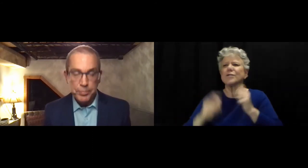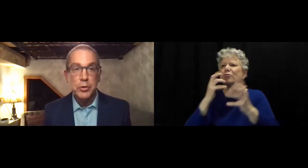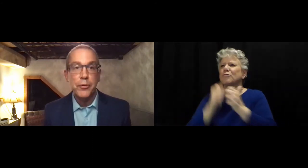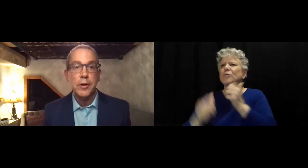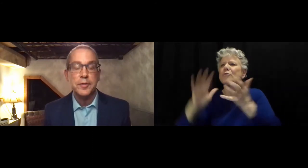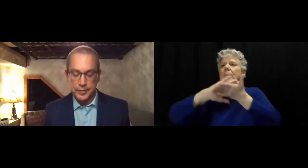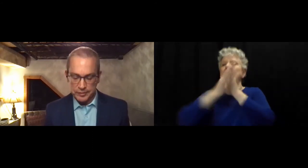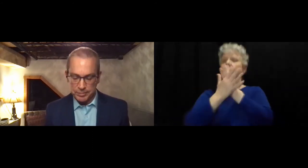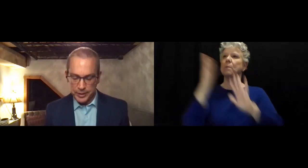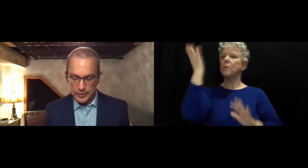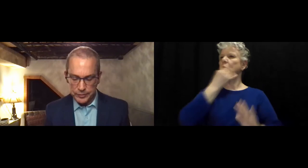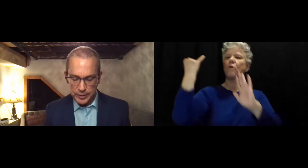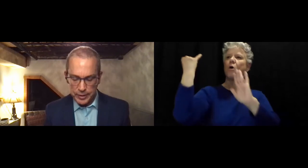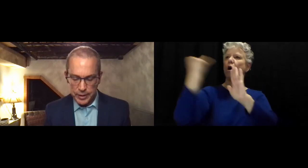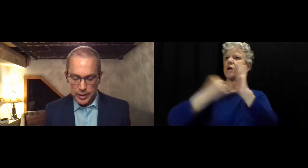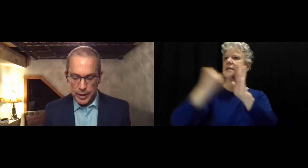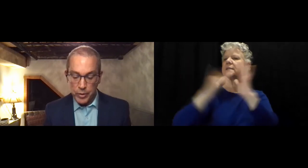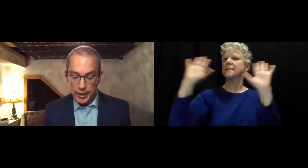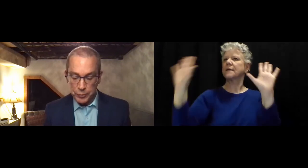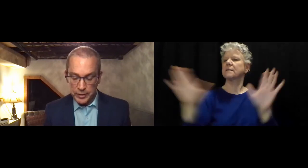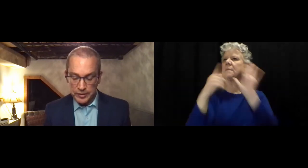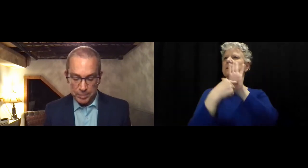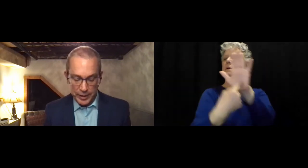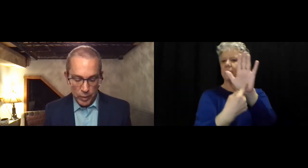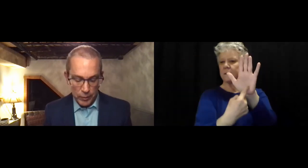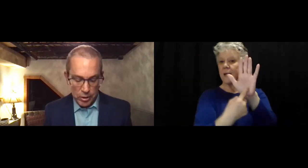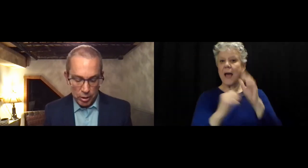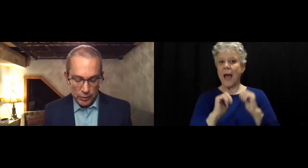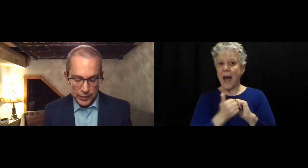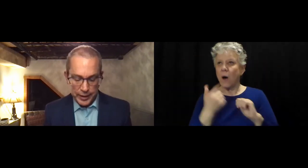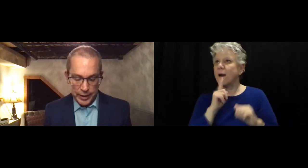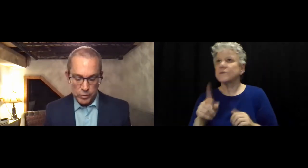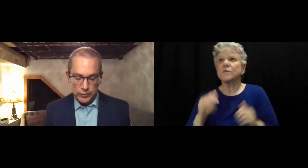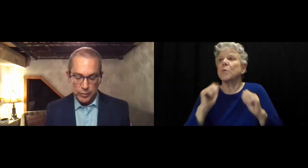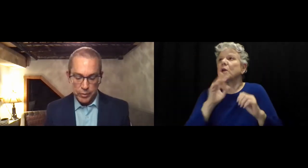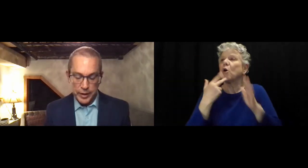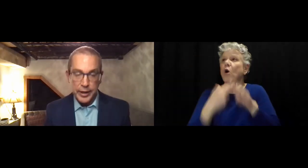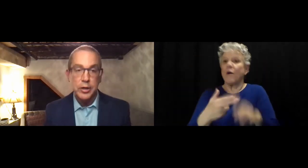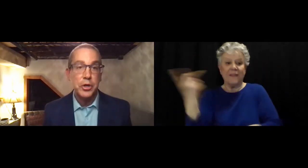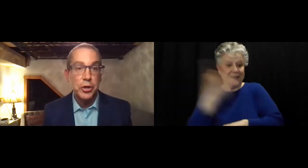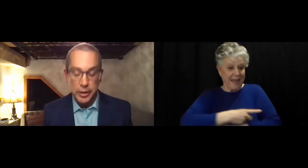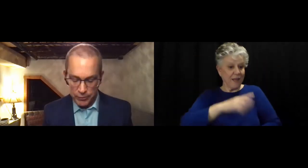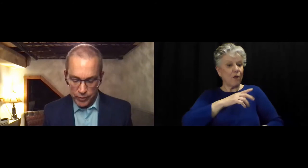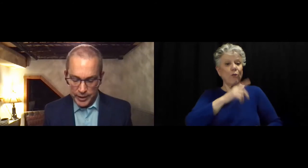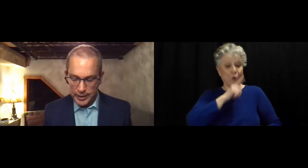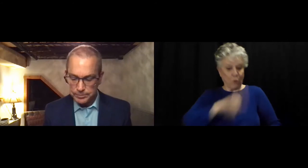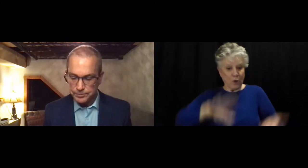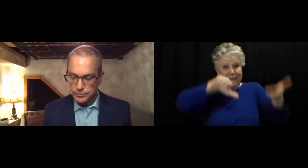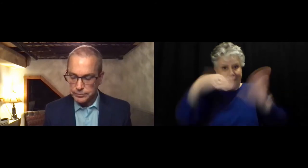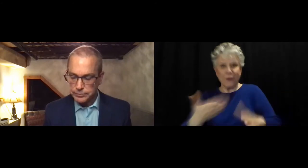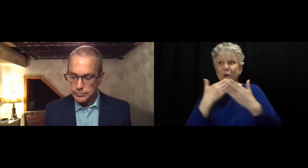into beautiful artistic displays? And what else would explain why we call the day on which the Lord died Good